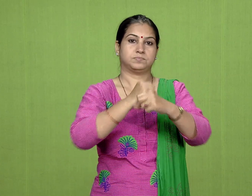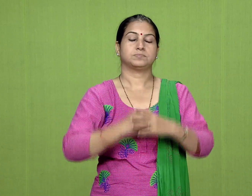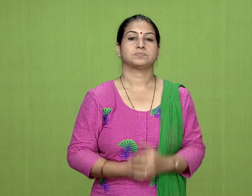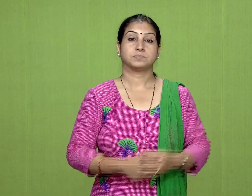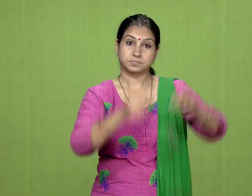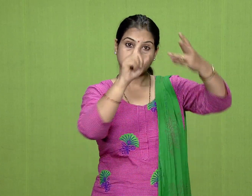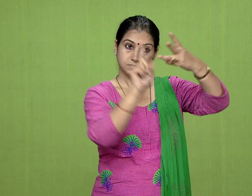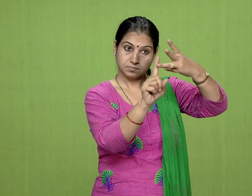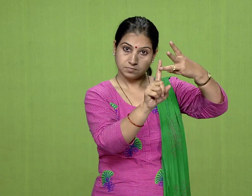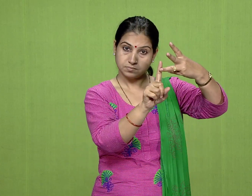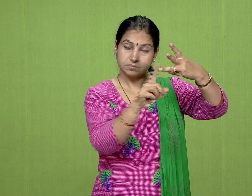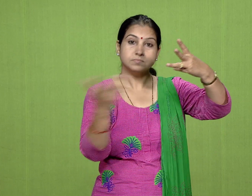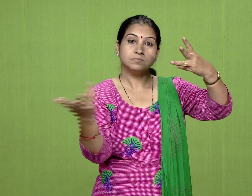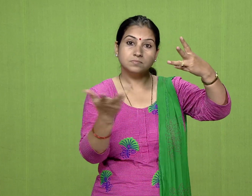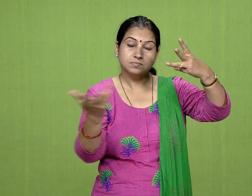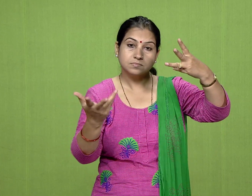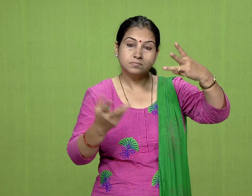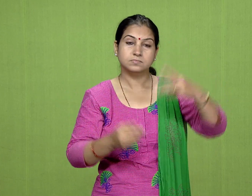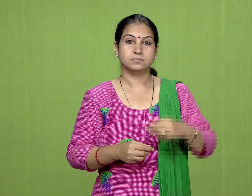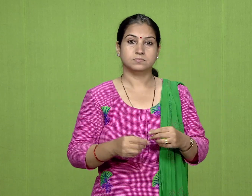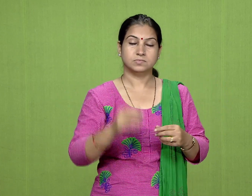Third is combing.